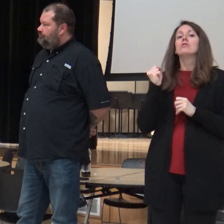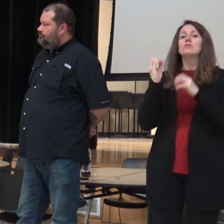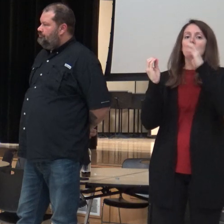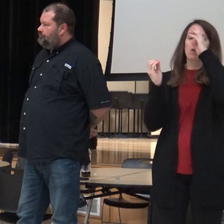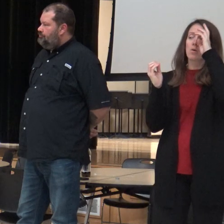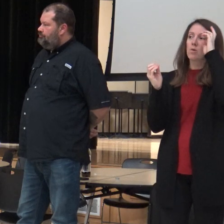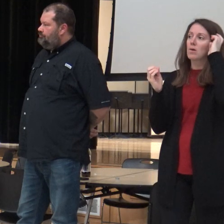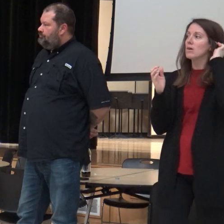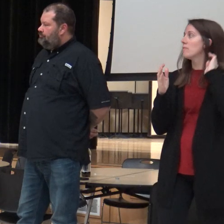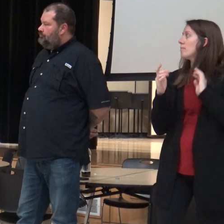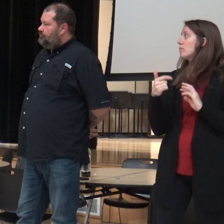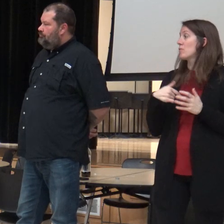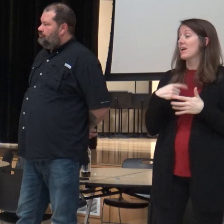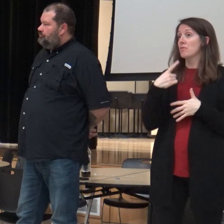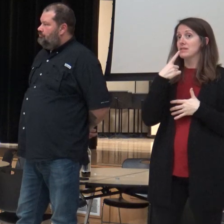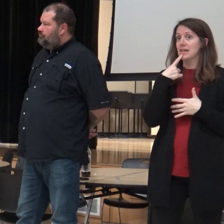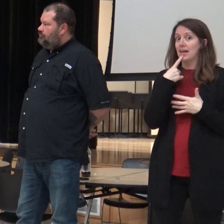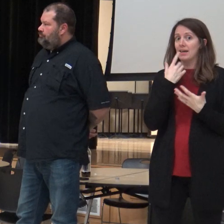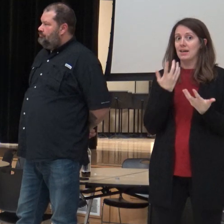So what I would say is in the realm of